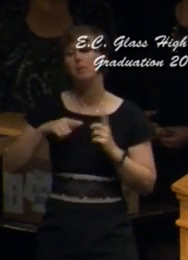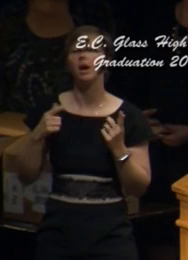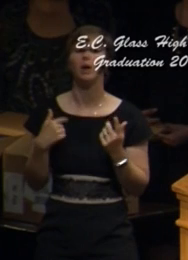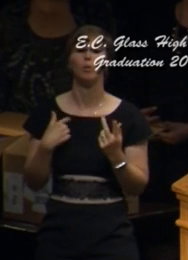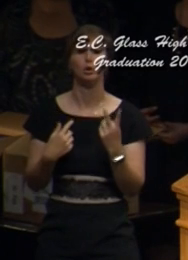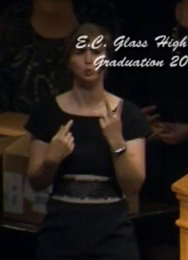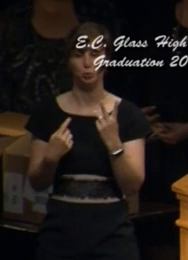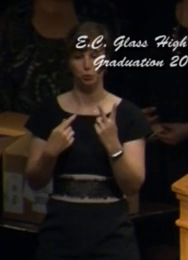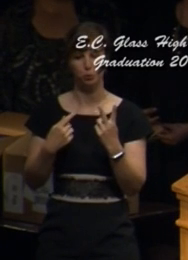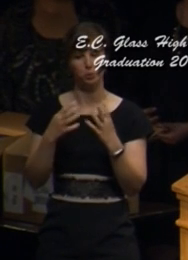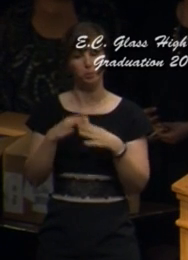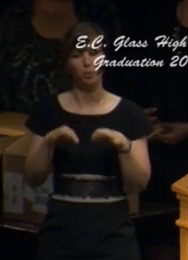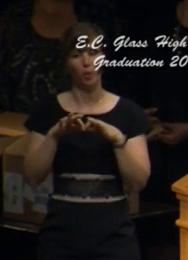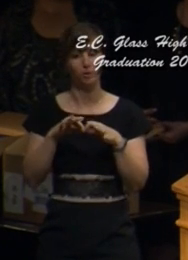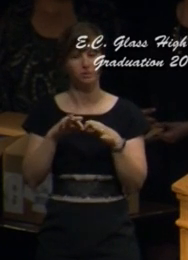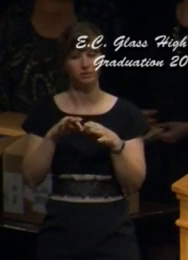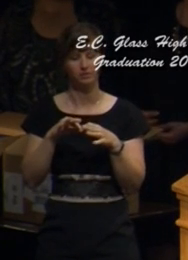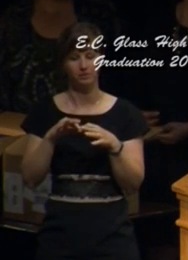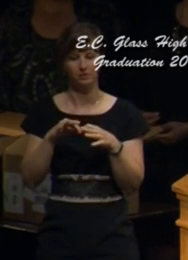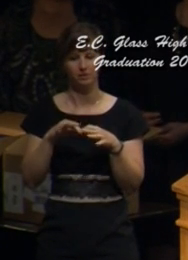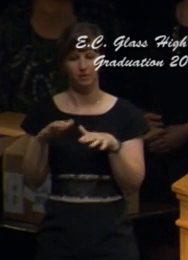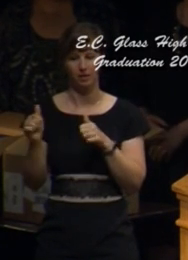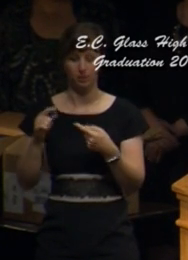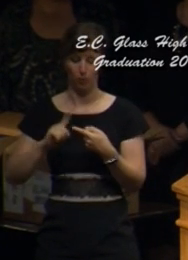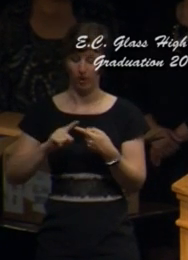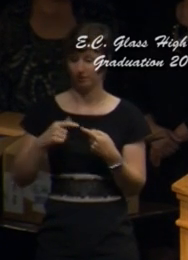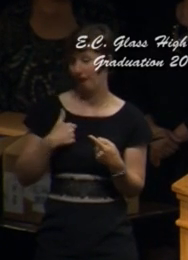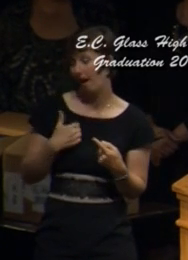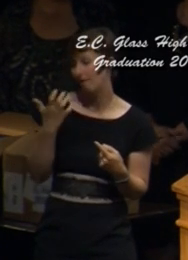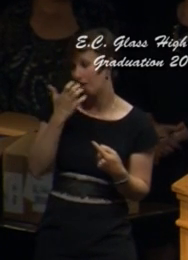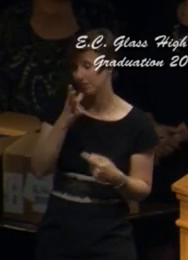speech. One, I have an awesome mom.